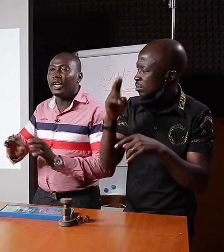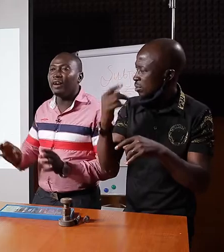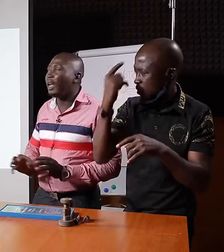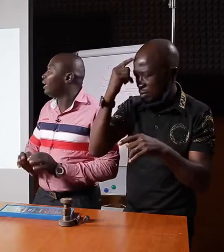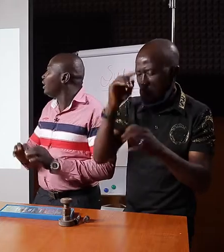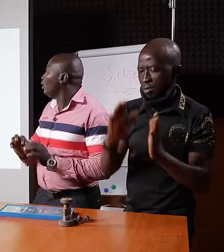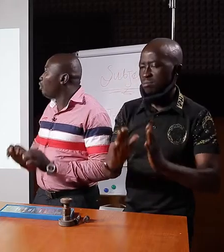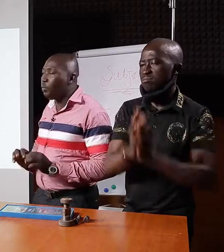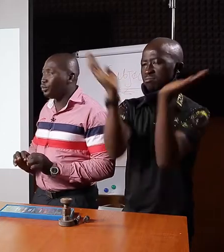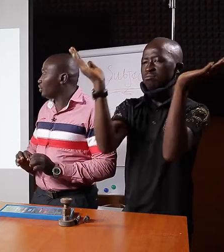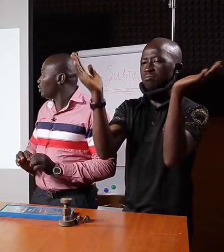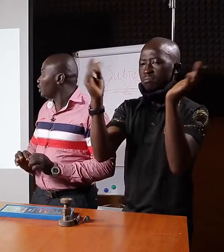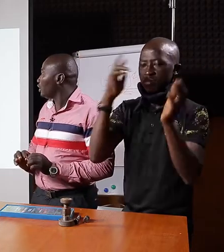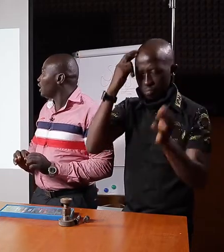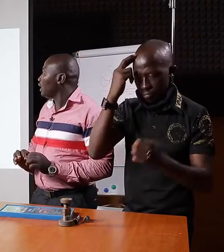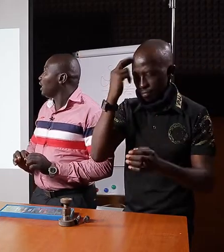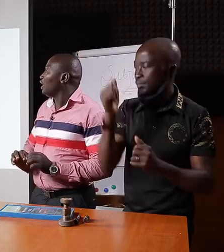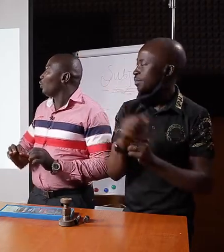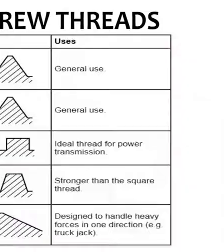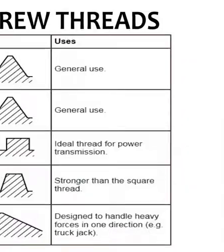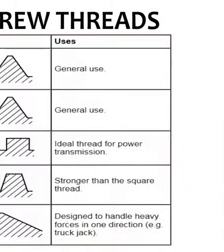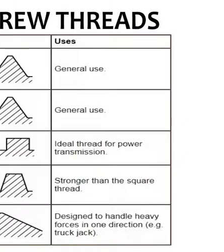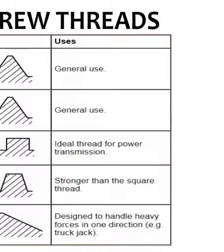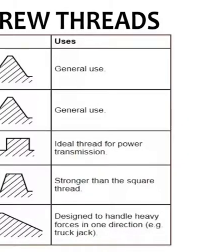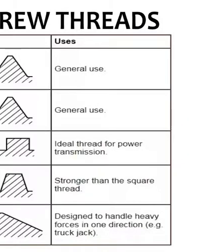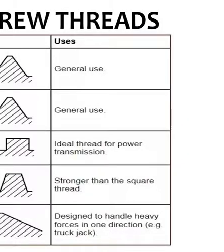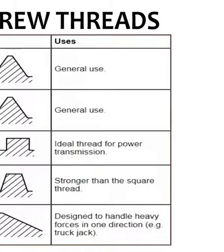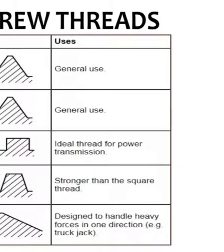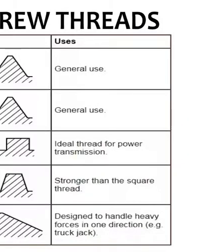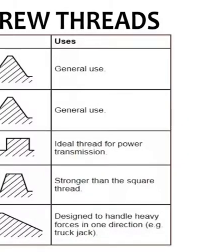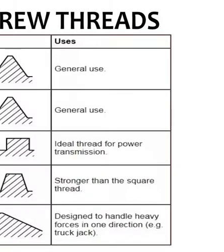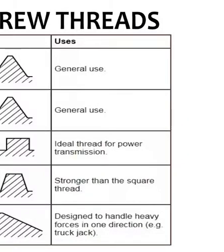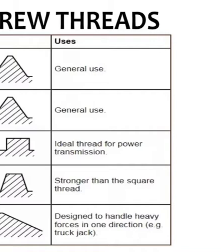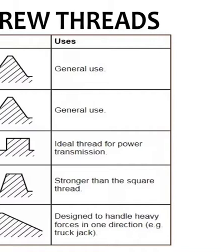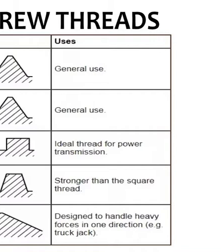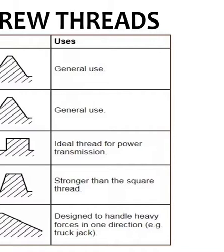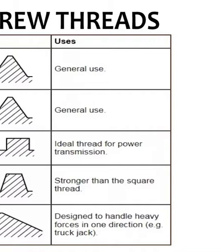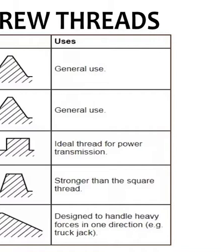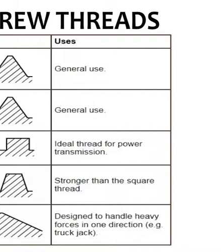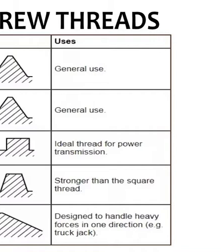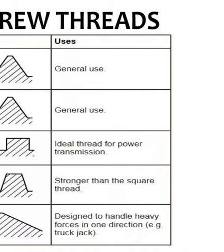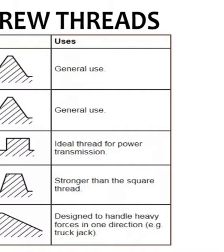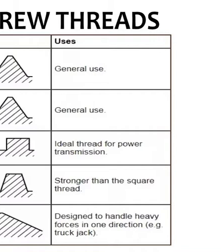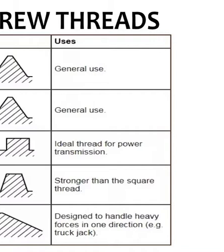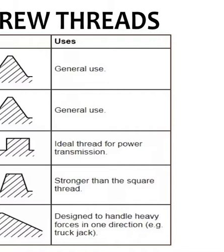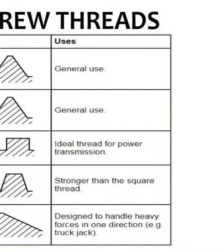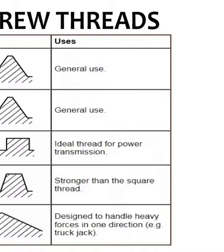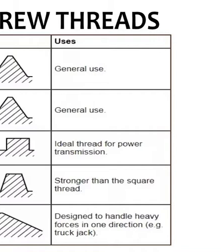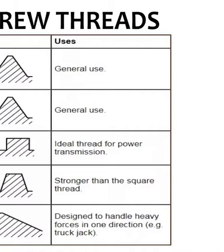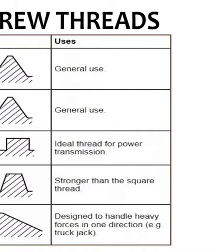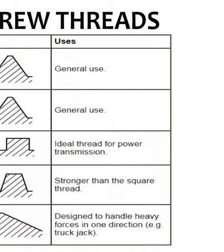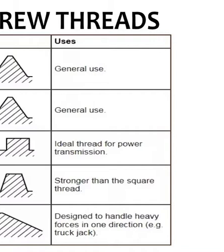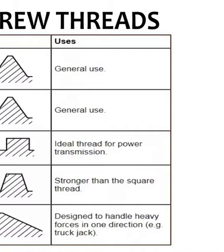for general purpose. We have the metric. The metric screw thread is also